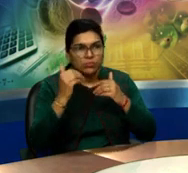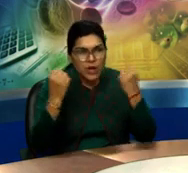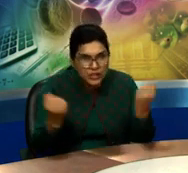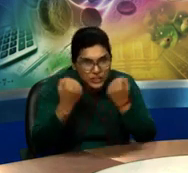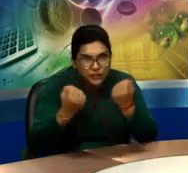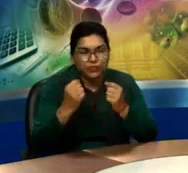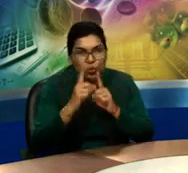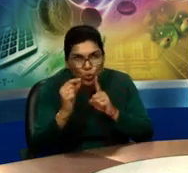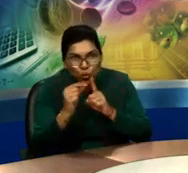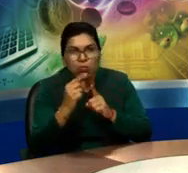in person's life.